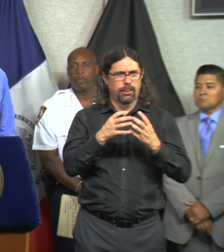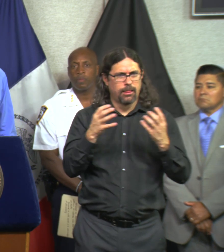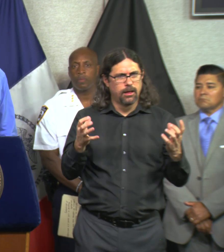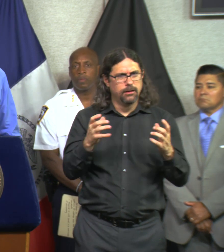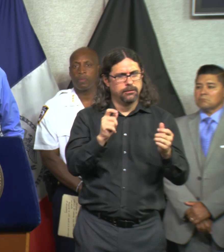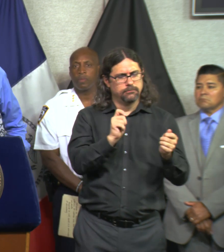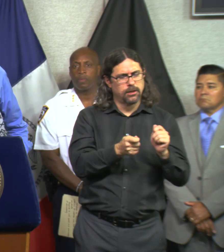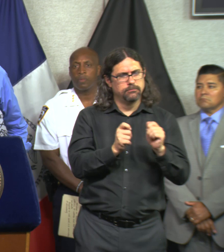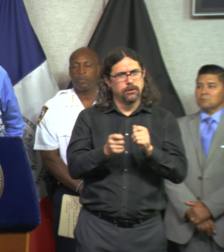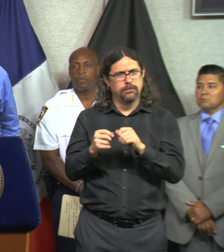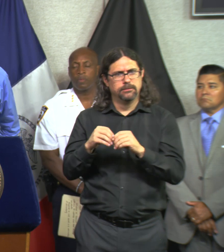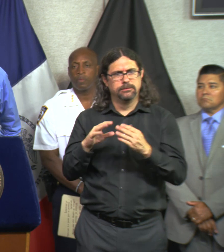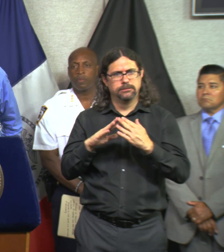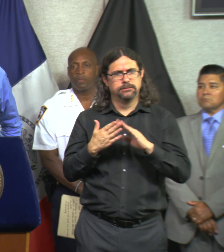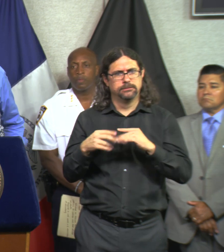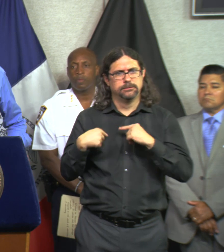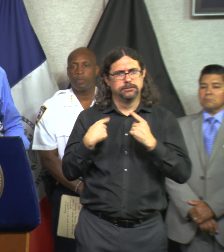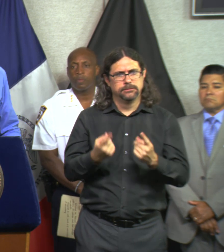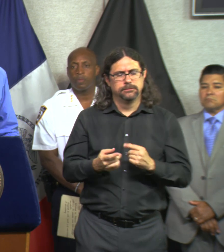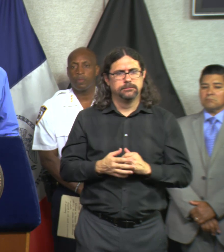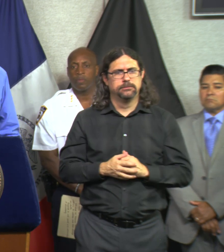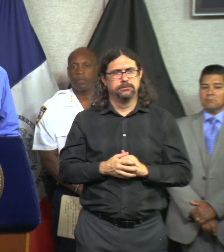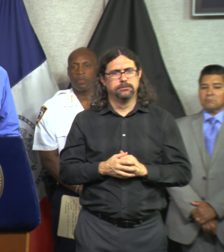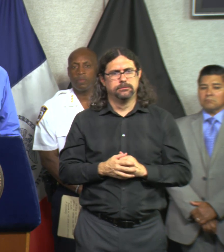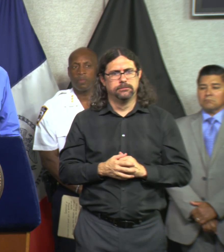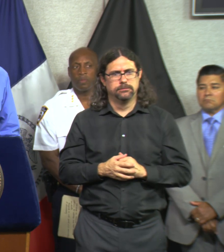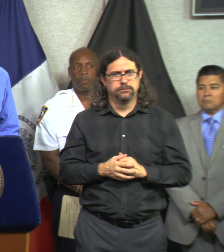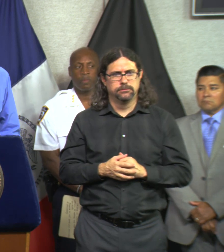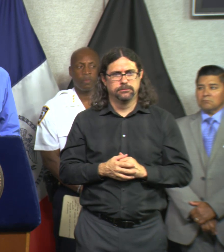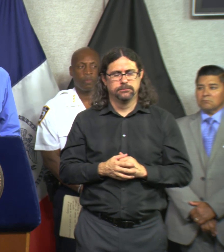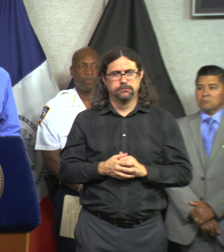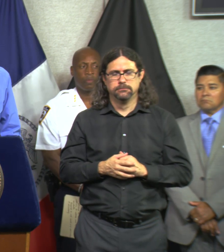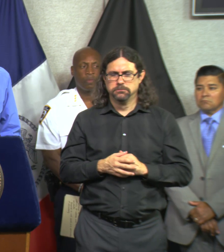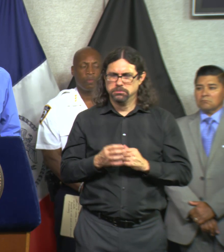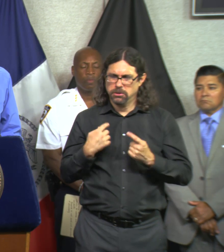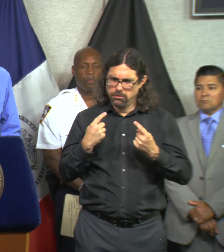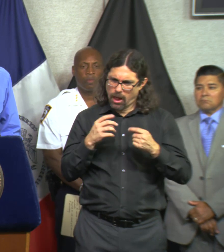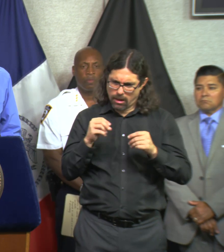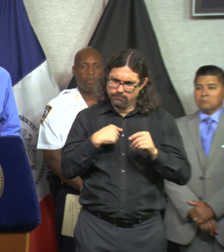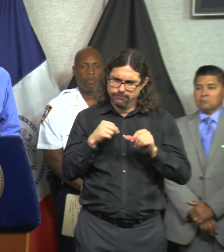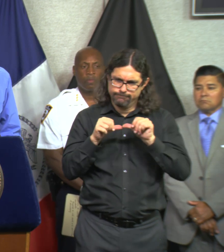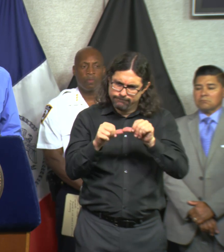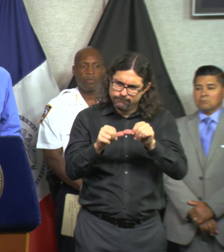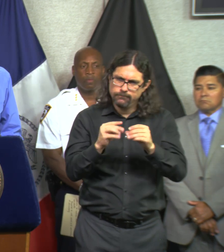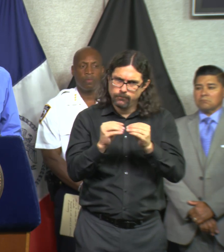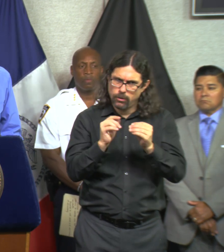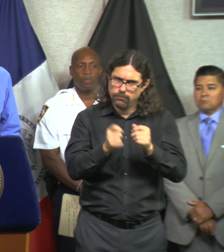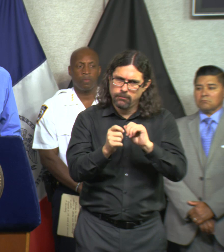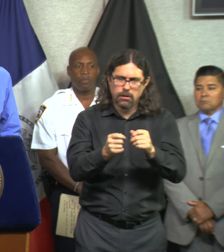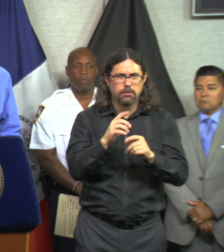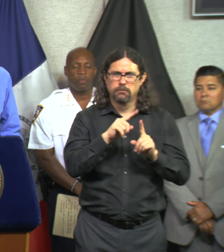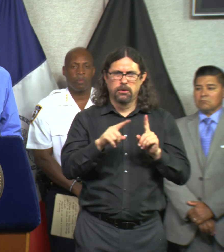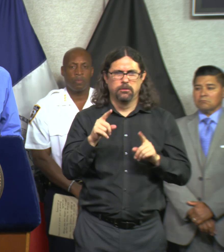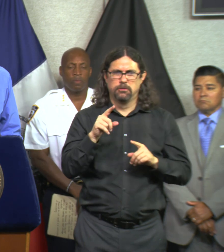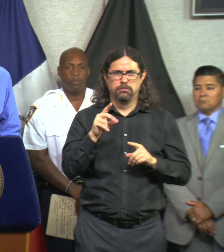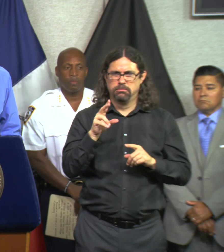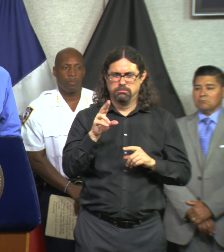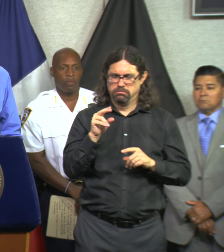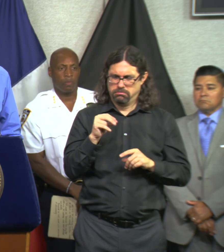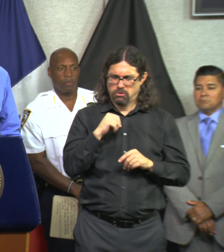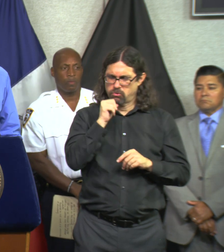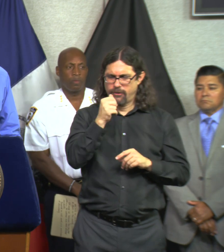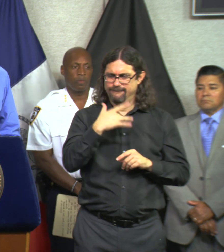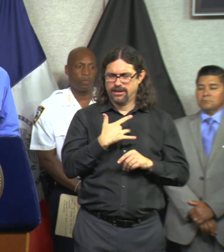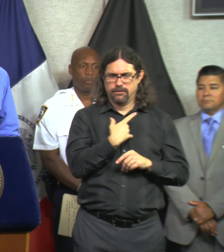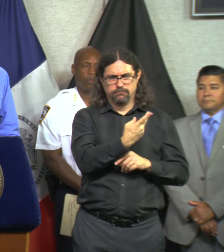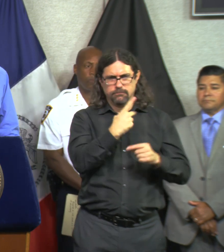I don't think there's any contradiction there. I don't expect her to feel anything different because of that, but I wanted her to know that we were devoted to